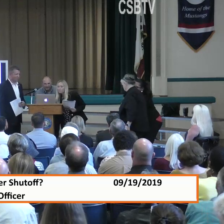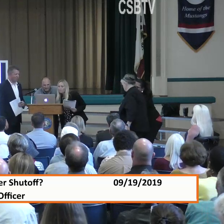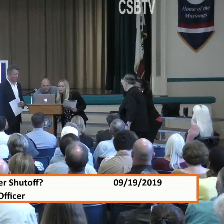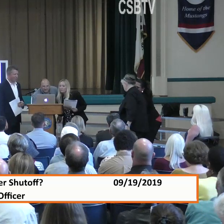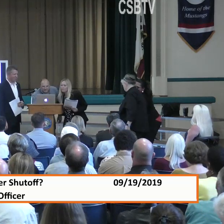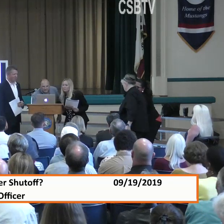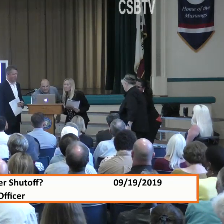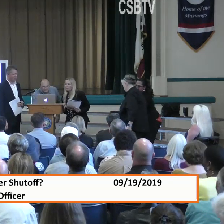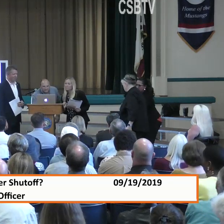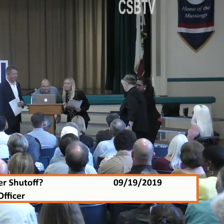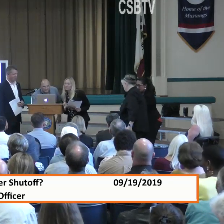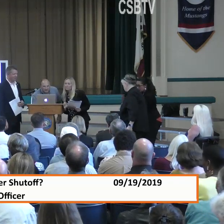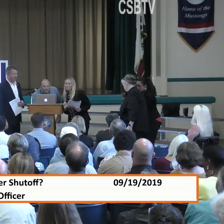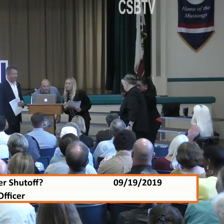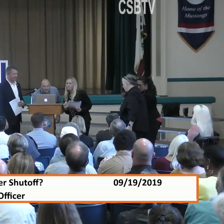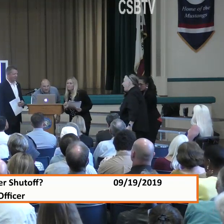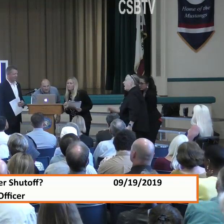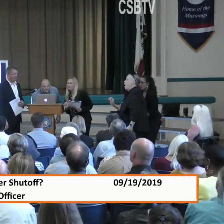Okay, I got from there, I think.